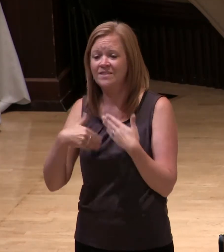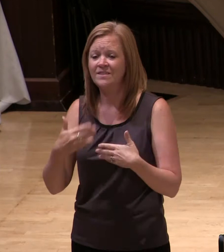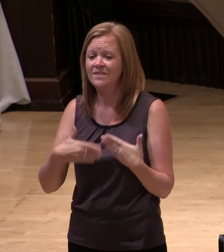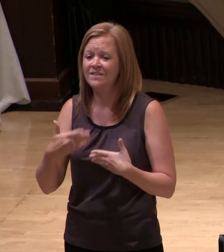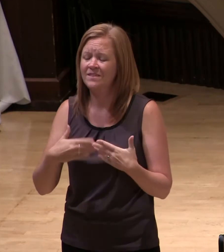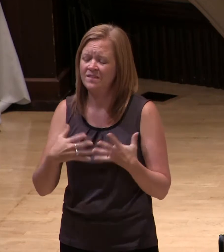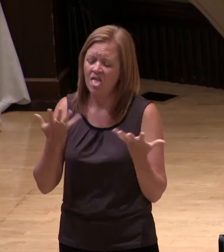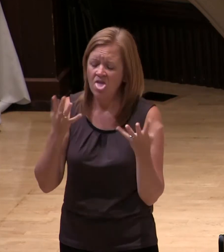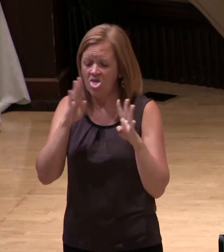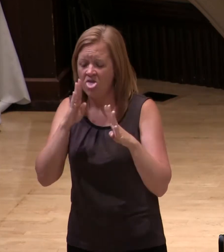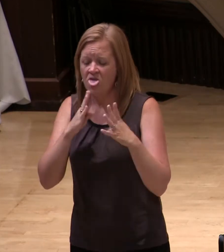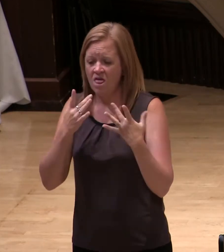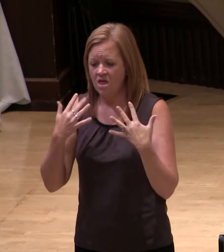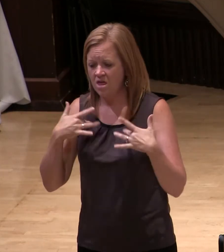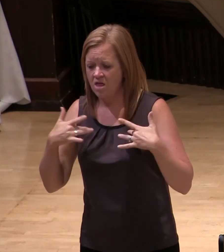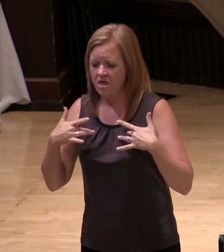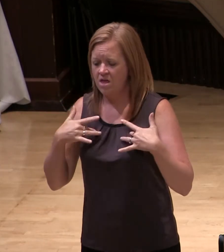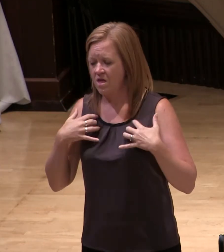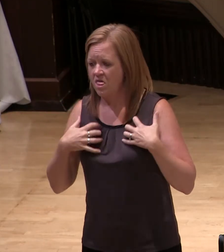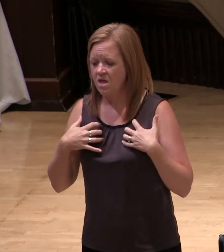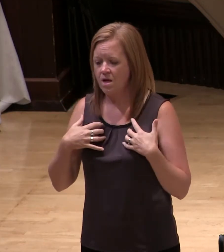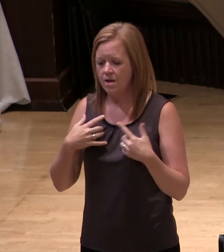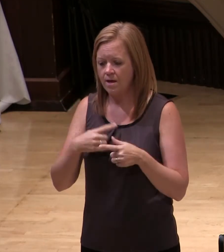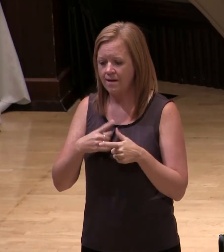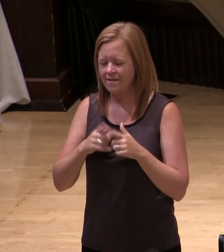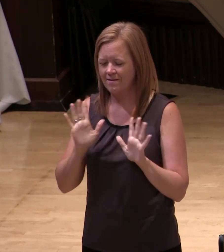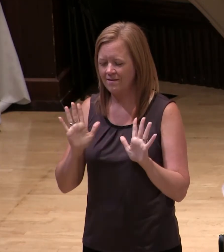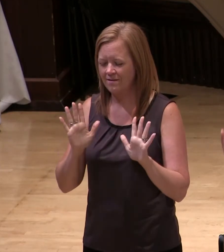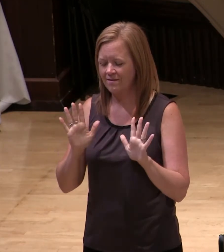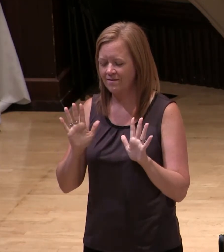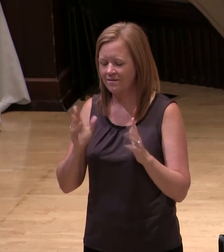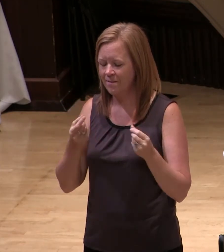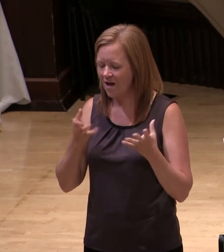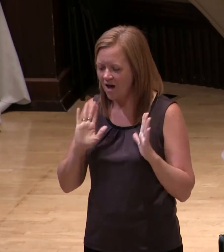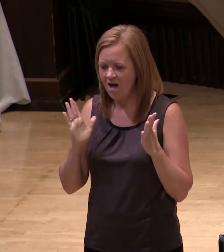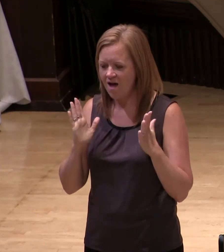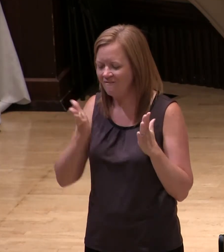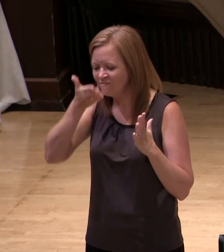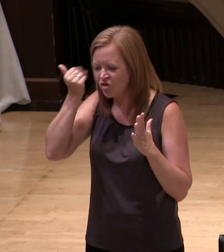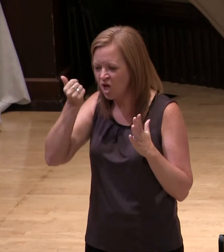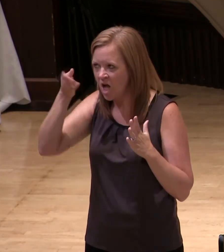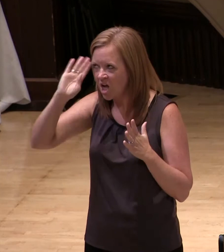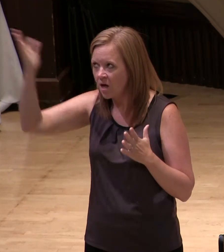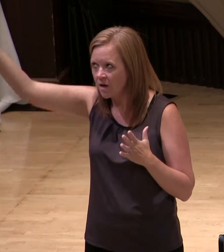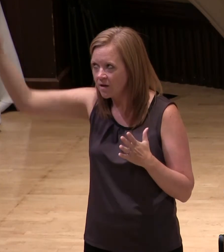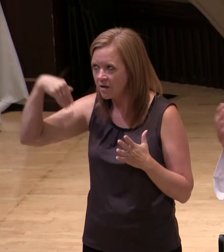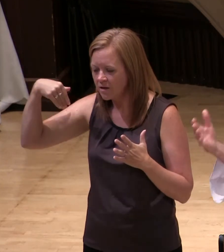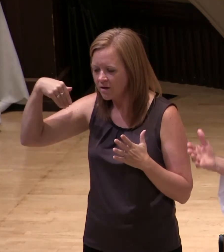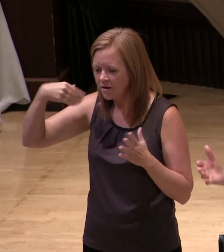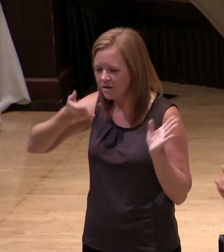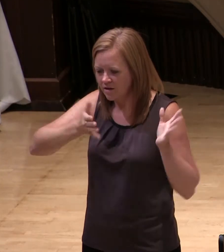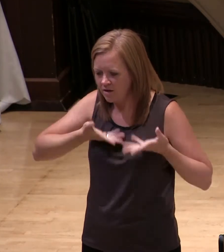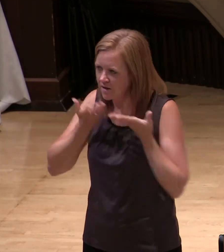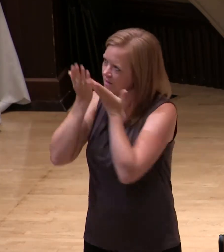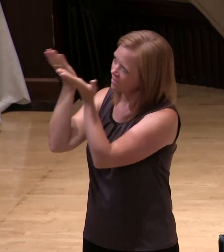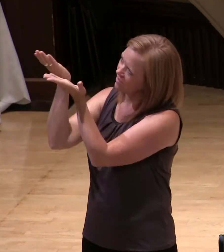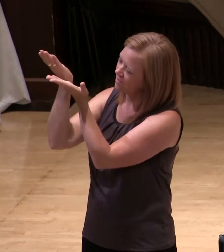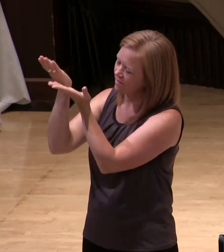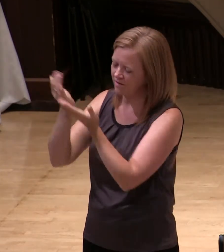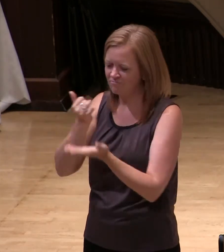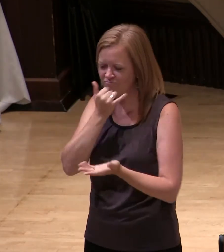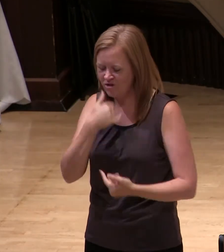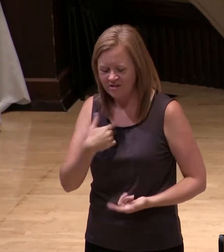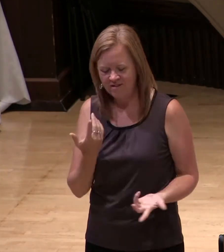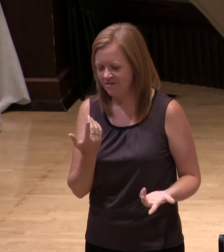we fret about things, we get anxious about things, and then I say, oh my gosh, I didn't bring God into this. I didn't turn it over to God. What's wrong